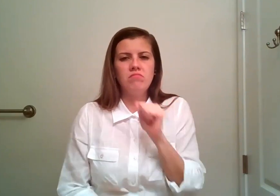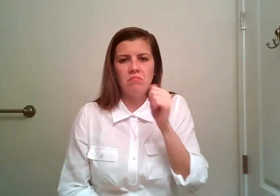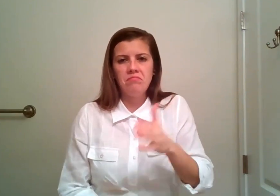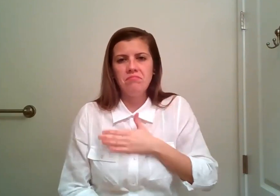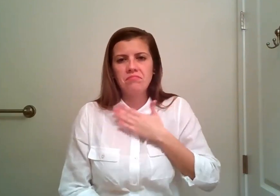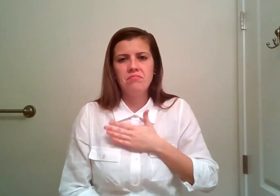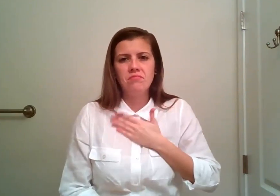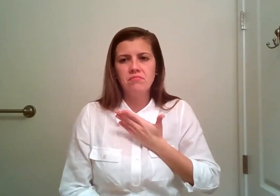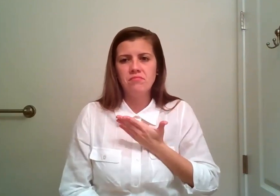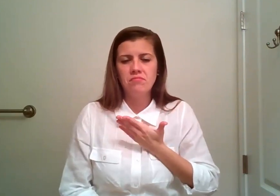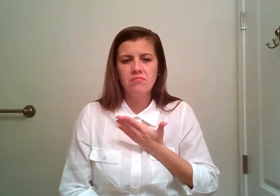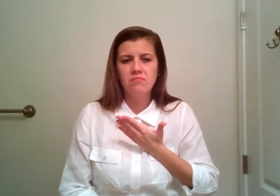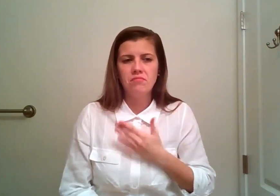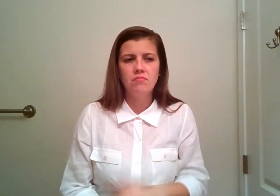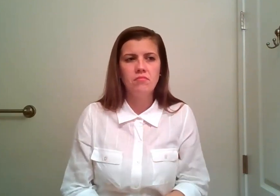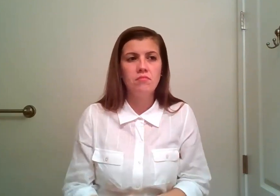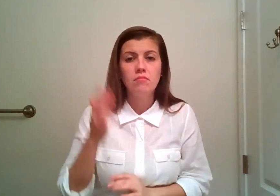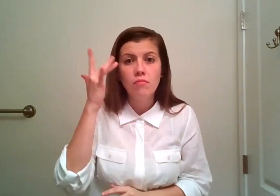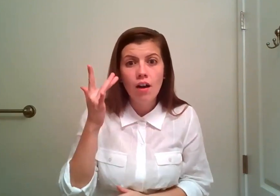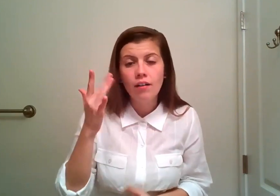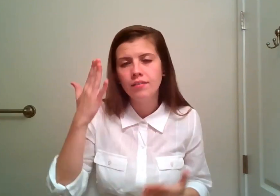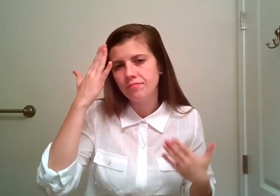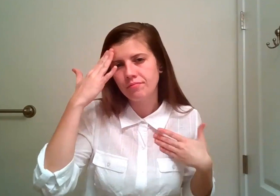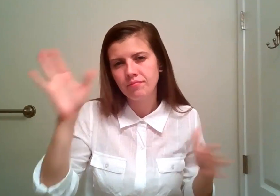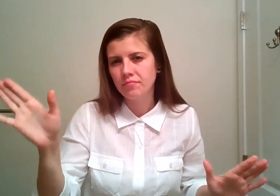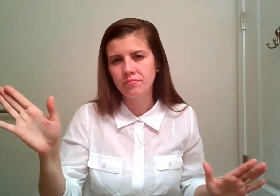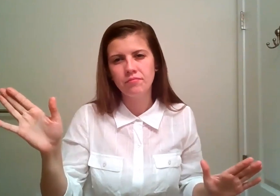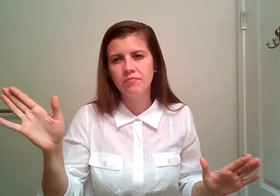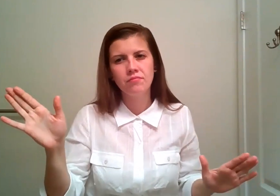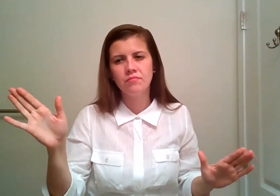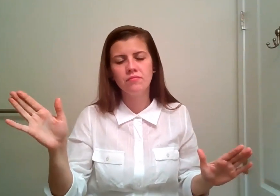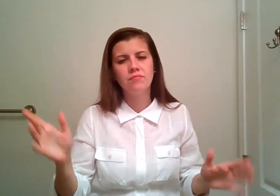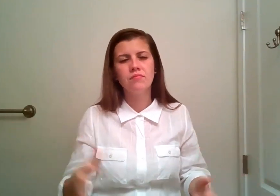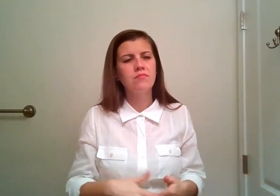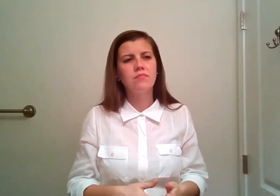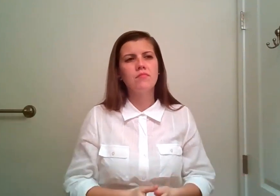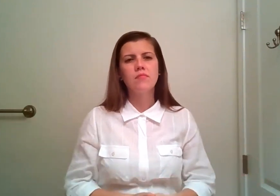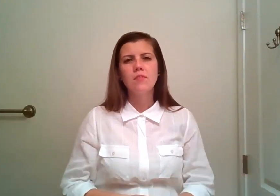so angry and just not happy at all. And I don't really know why,